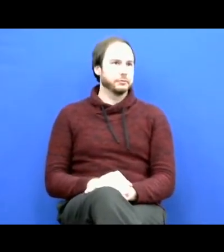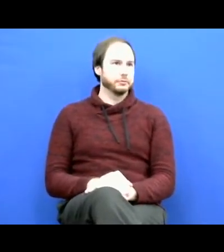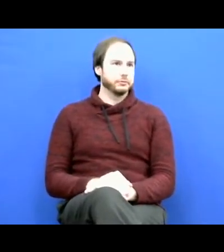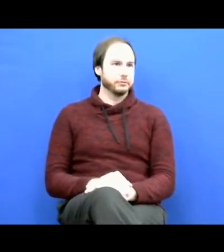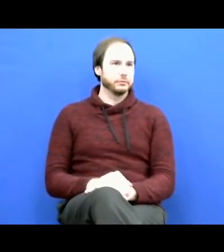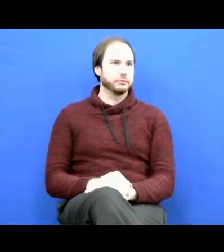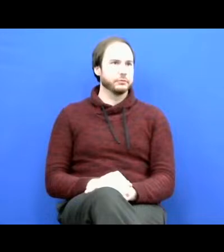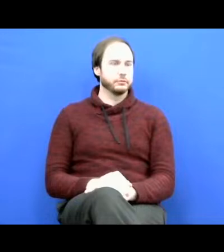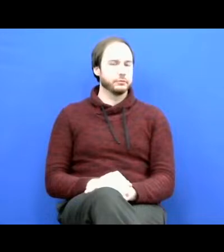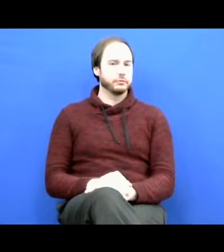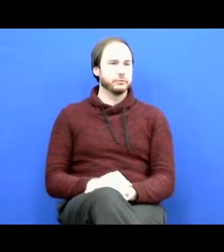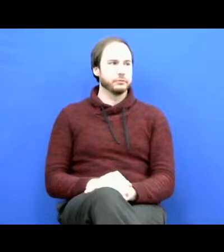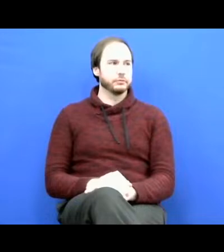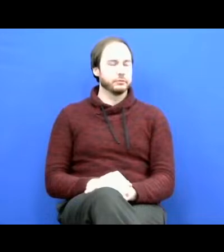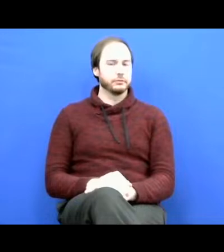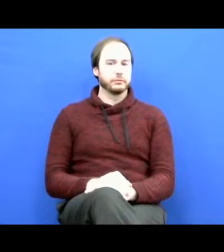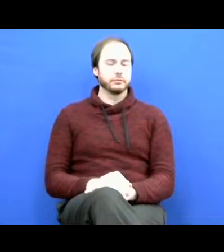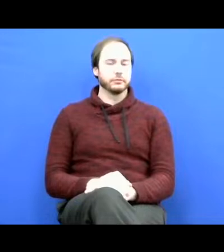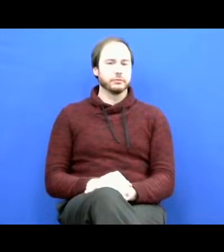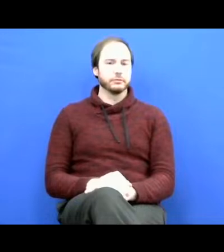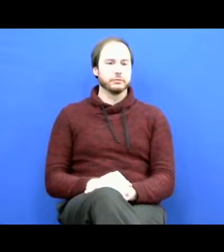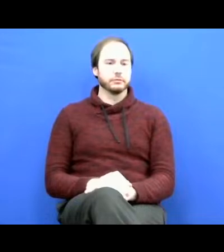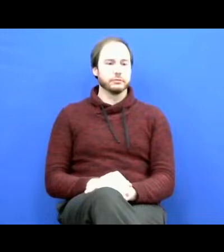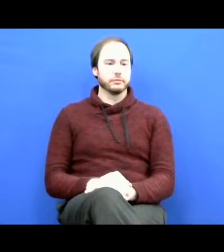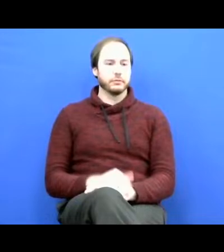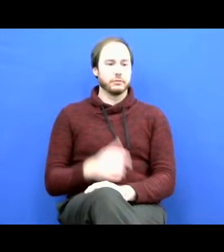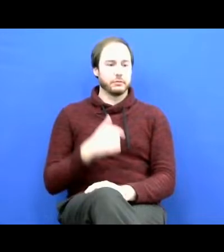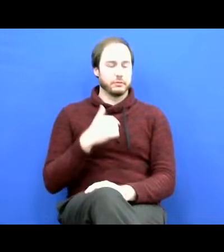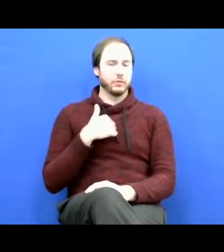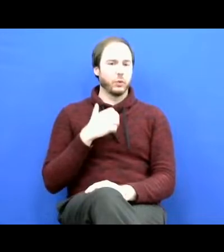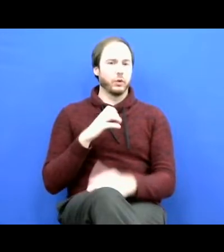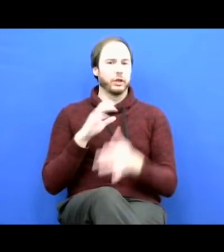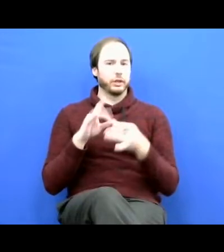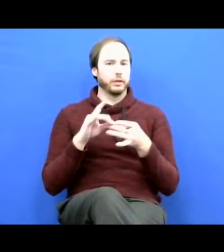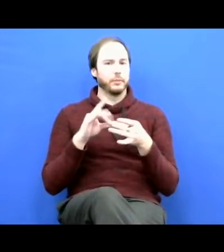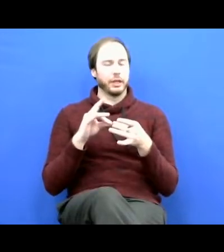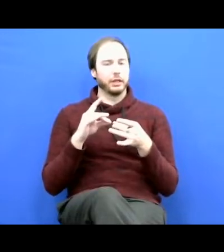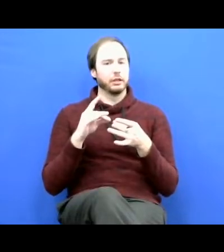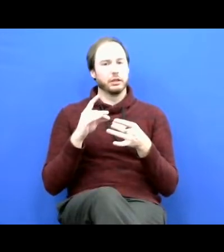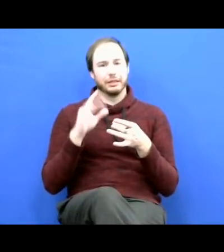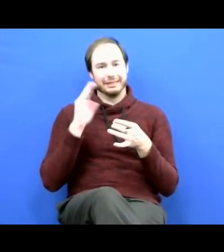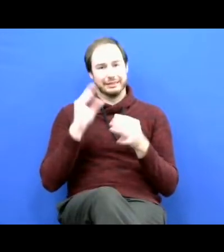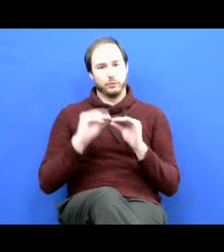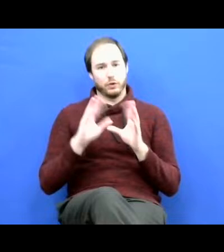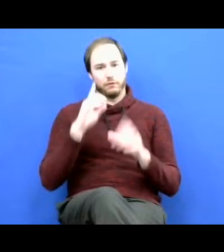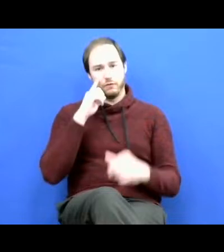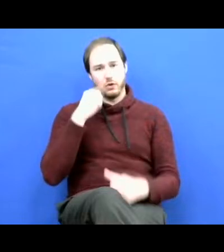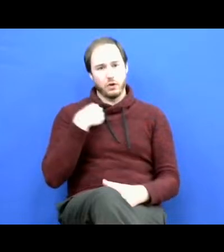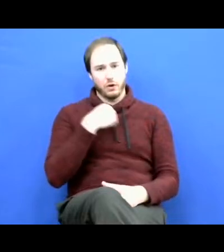Like to point out something that, you know, might be on the obvious side and might be more of a planning